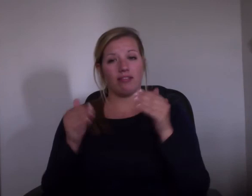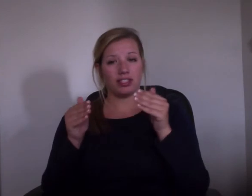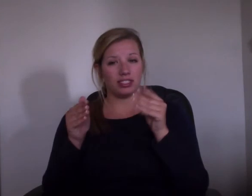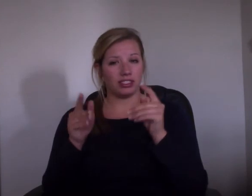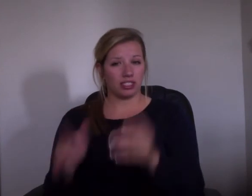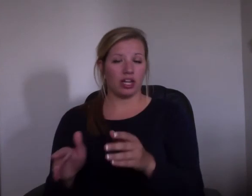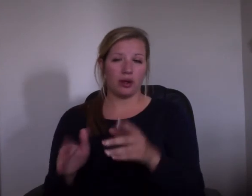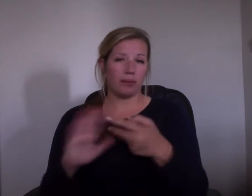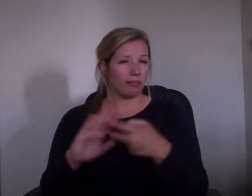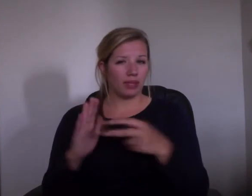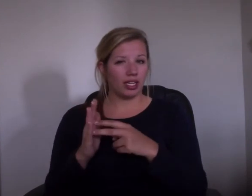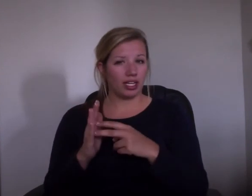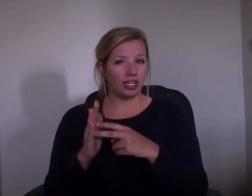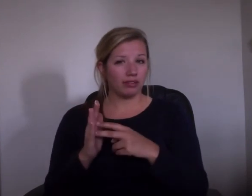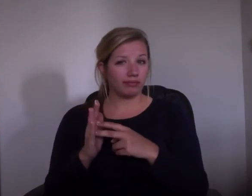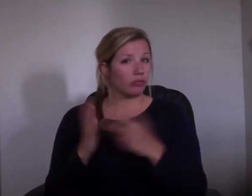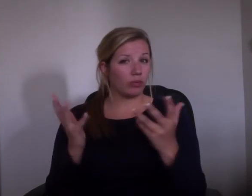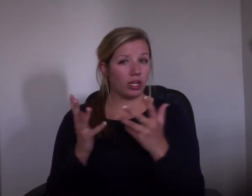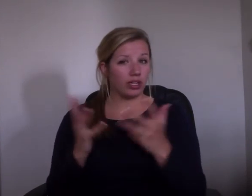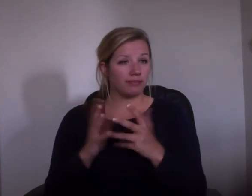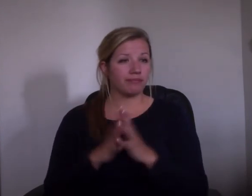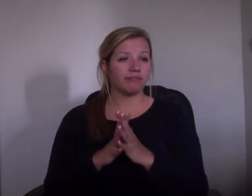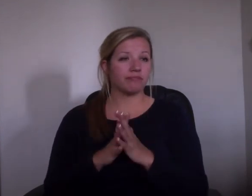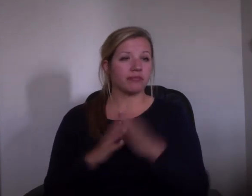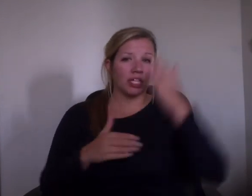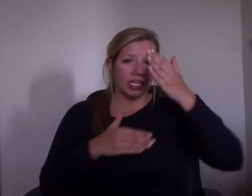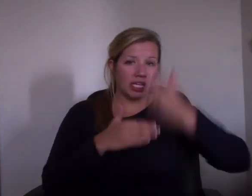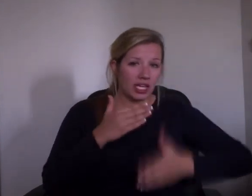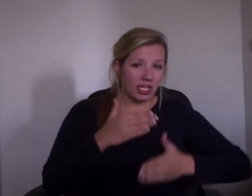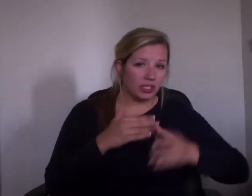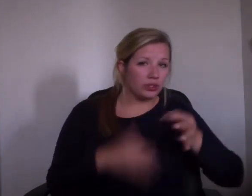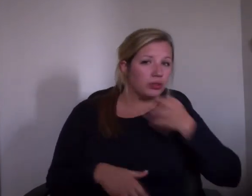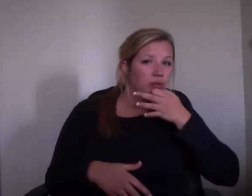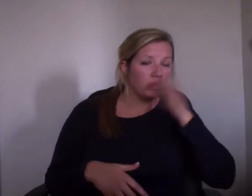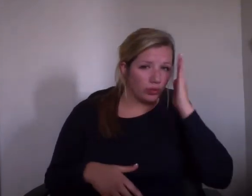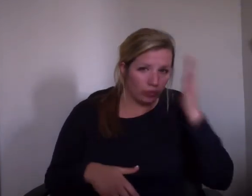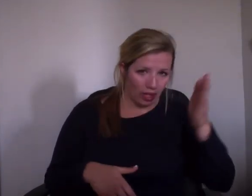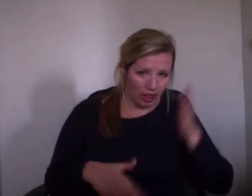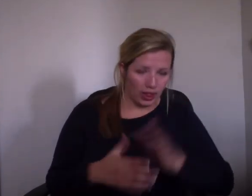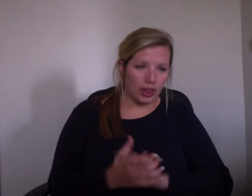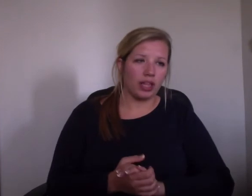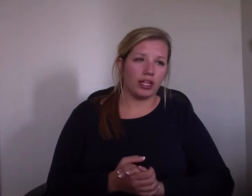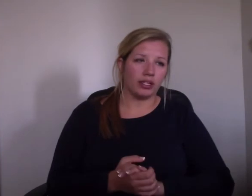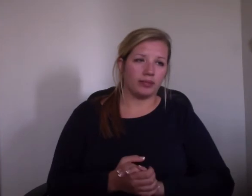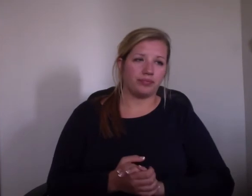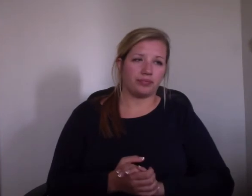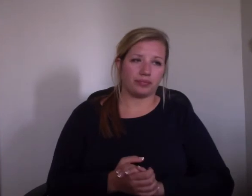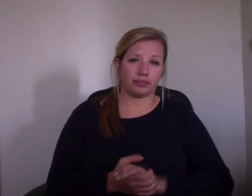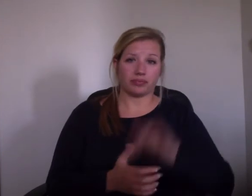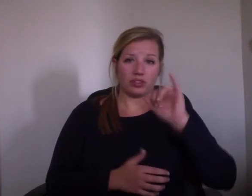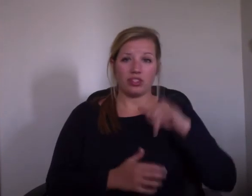over. Well, Tet proved that was not the case, that this war could probably go on for much